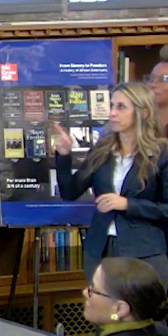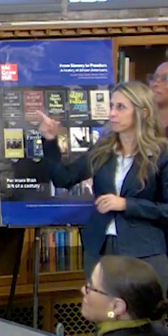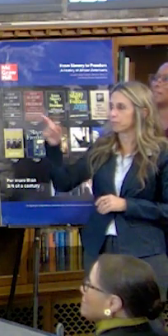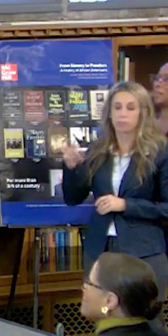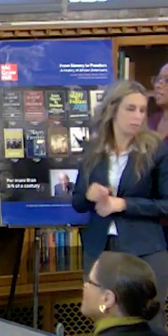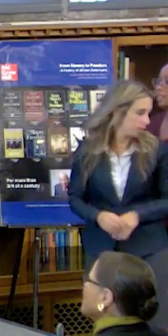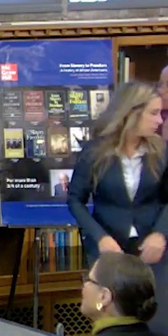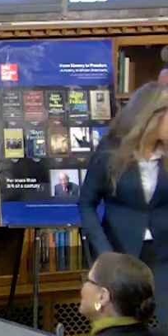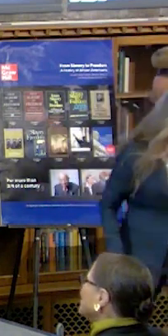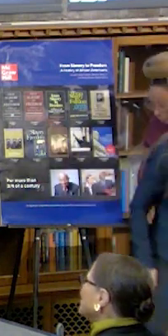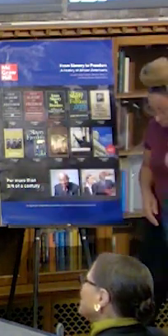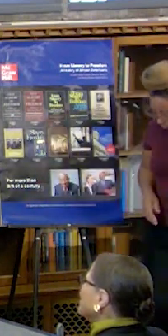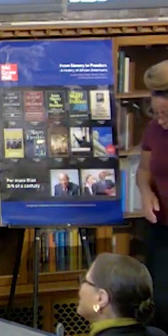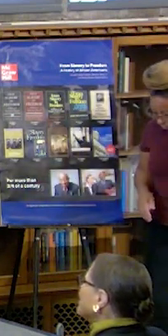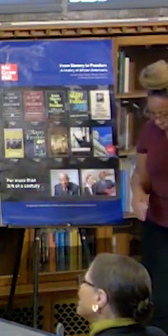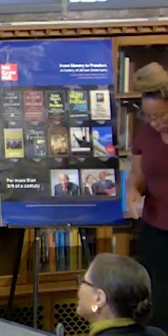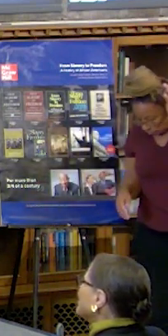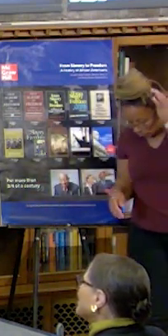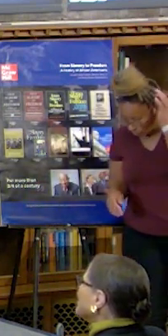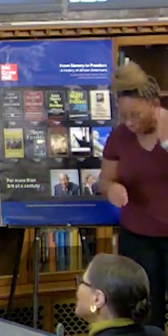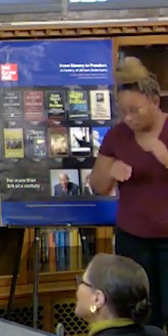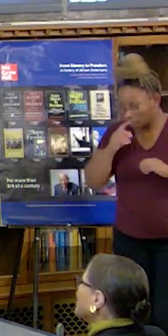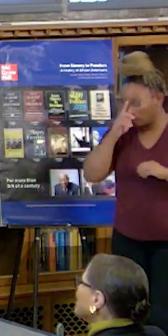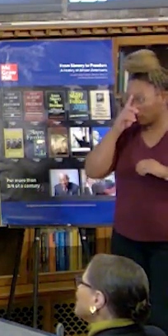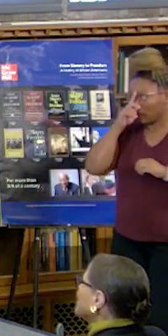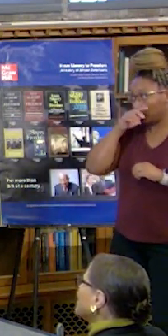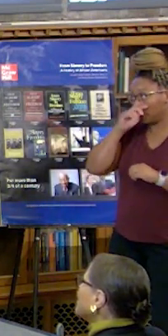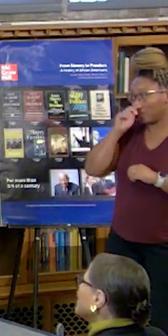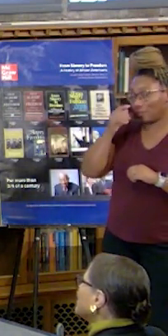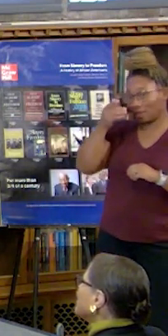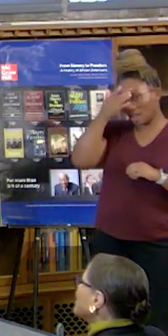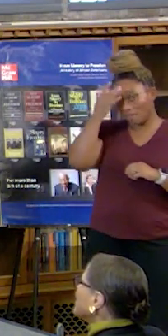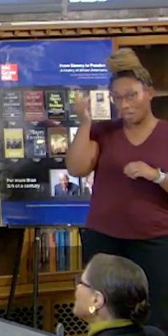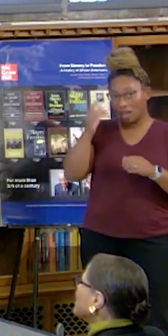we um iot to mention